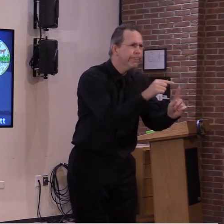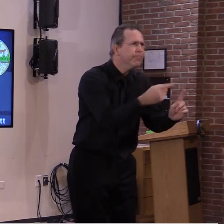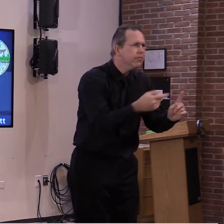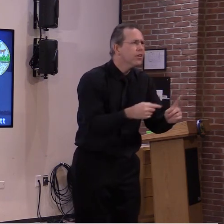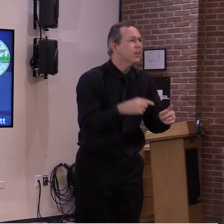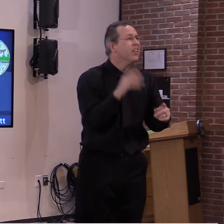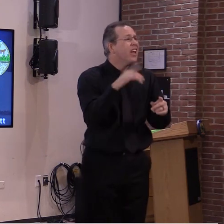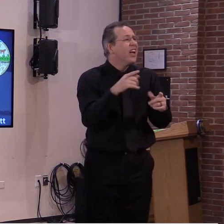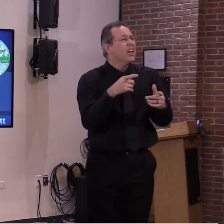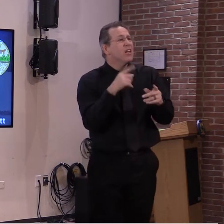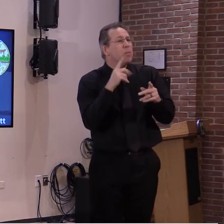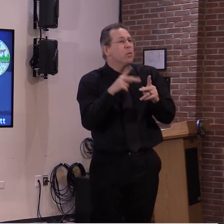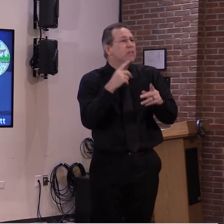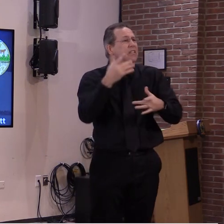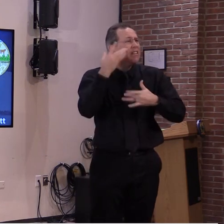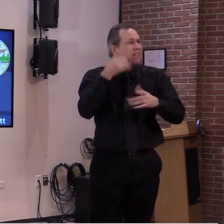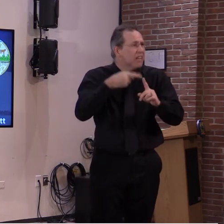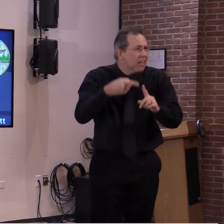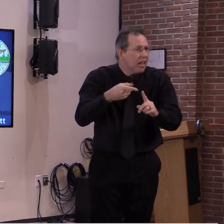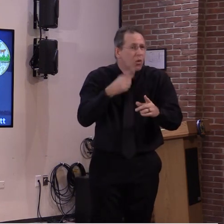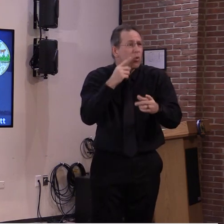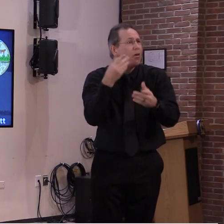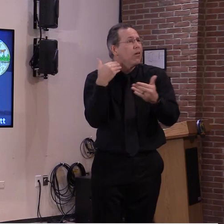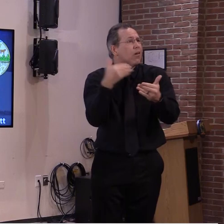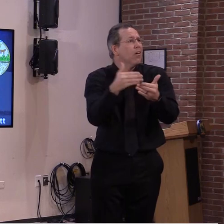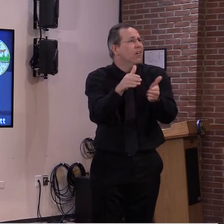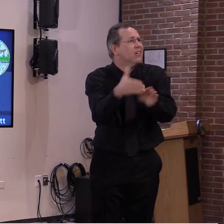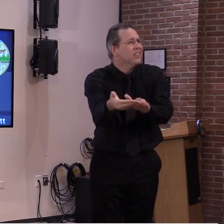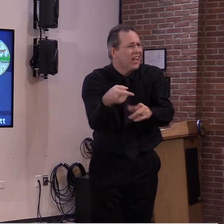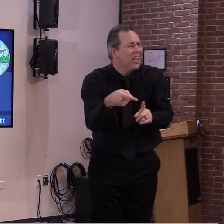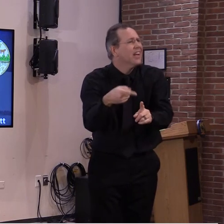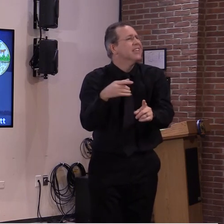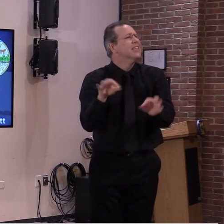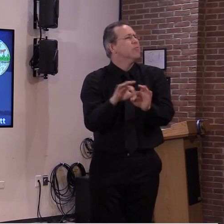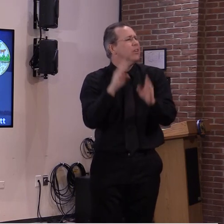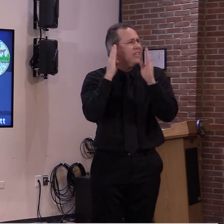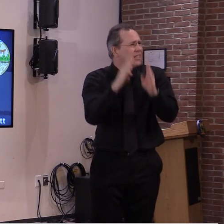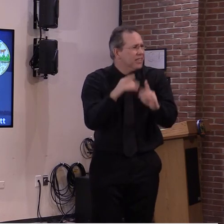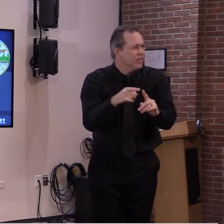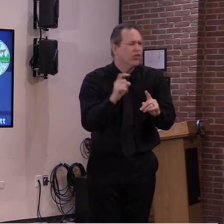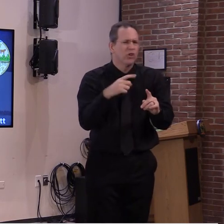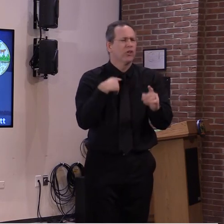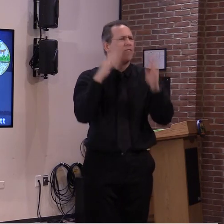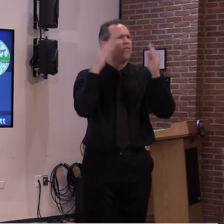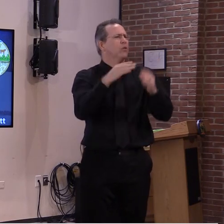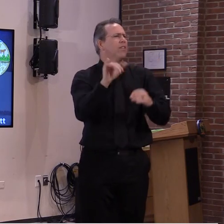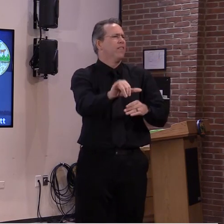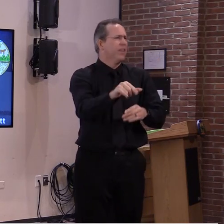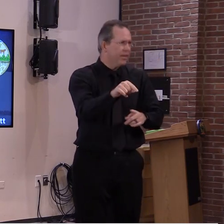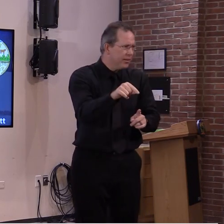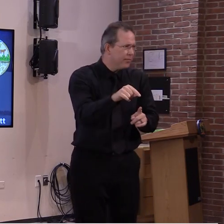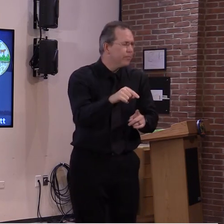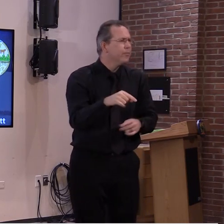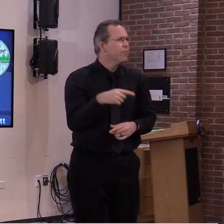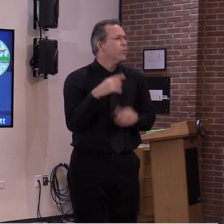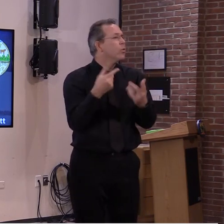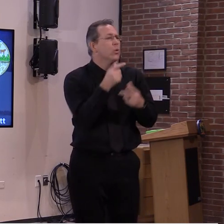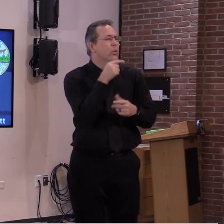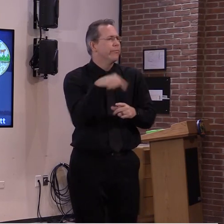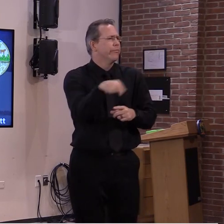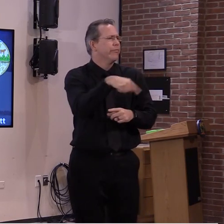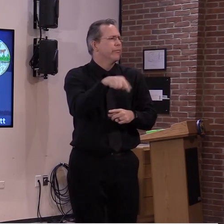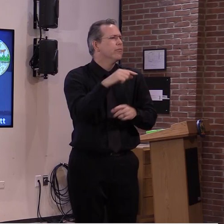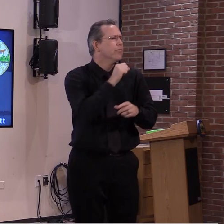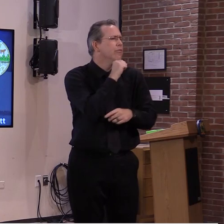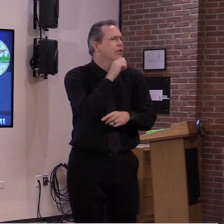COVID. And that's exactly why our public health strategies are focused on them. They are who we should all be thinking about